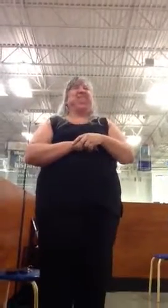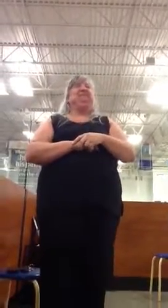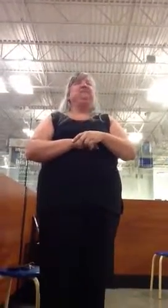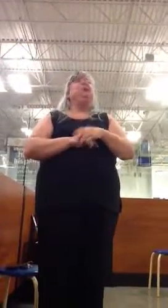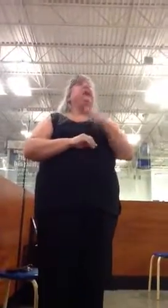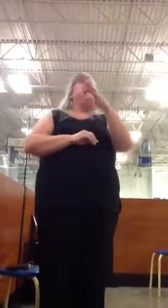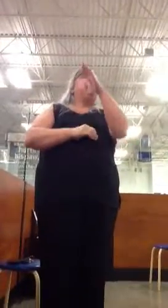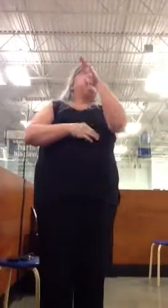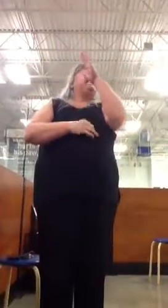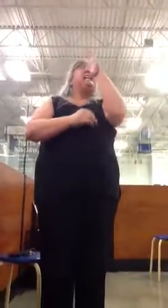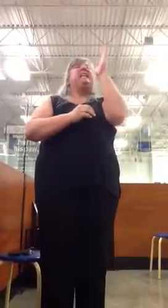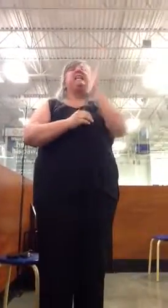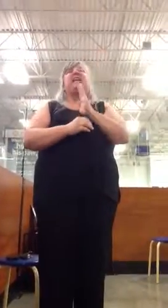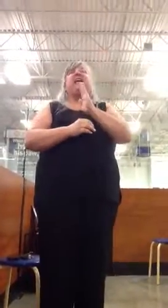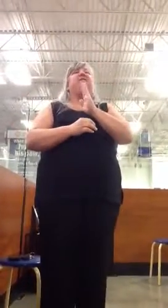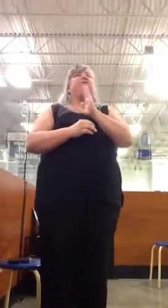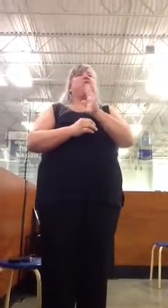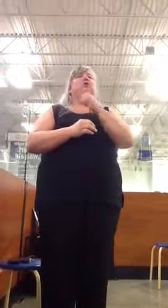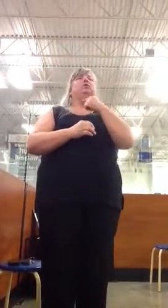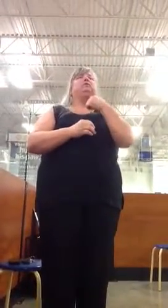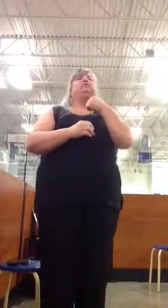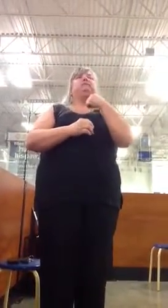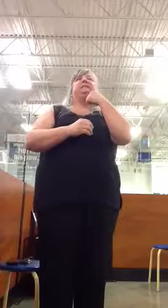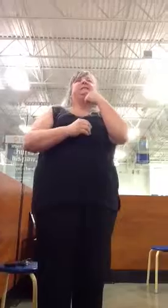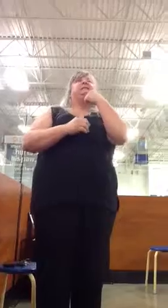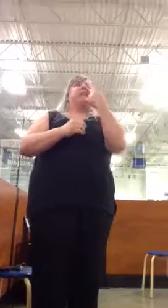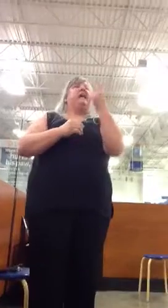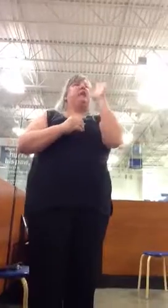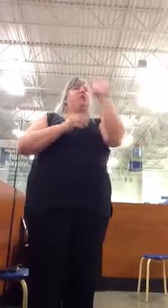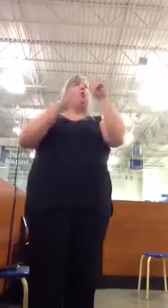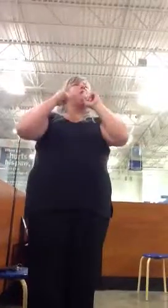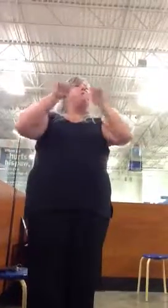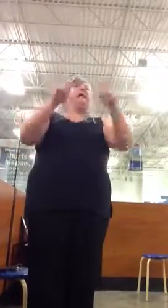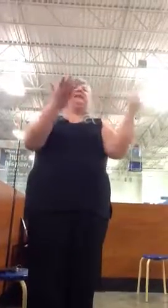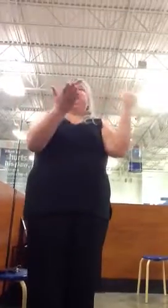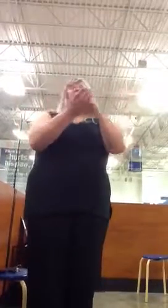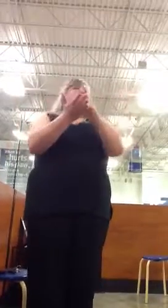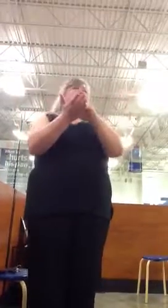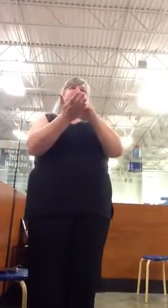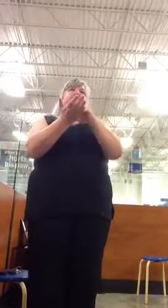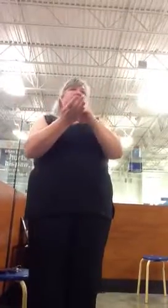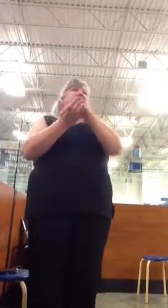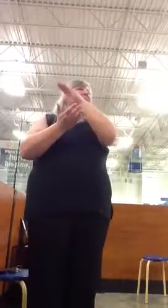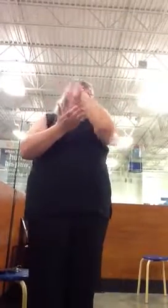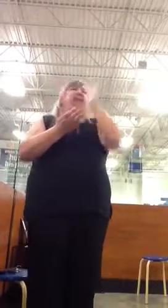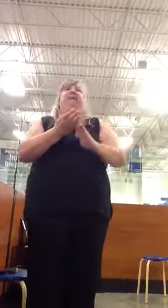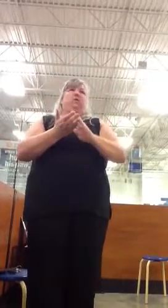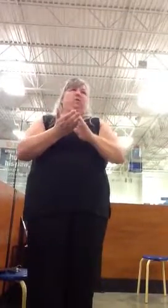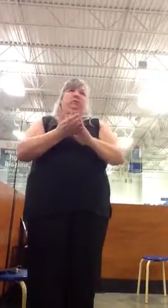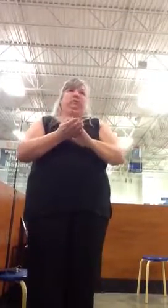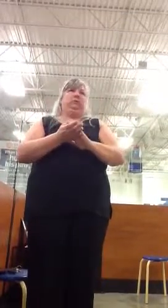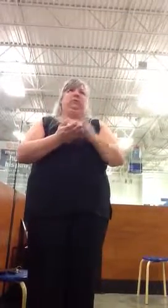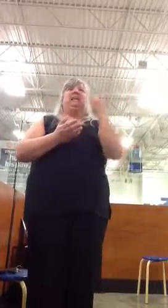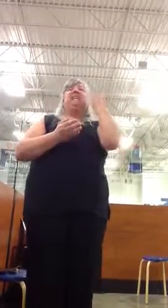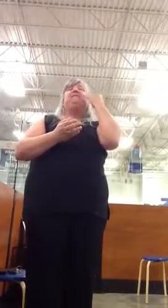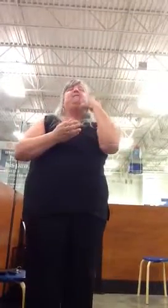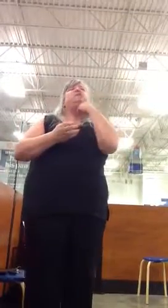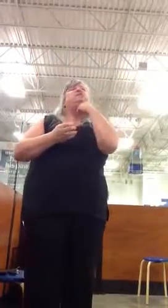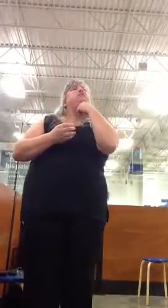Never repeat your commands. Okay? If you ask your dog to do something, you want them to do it the